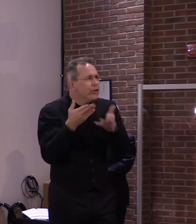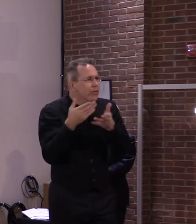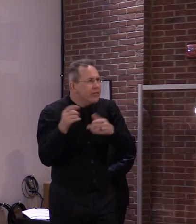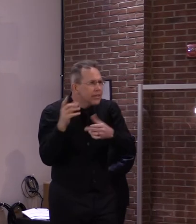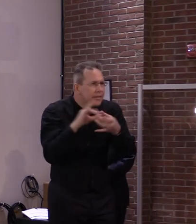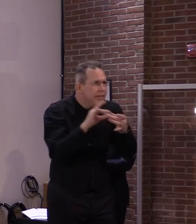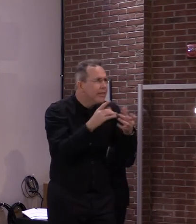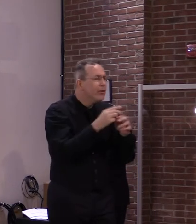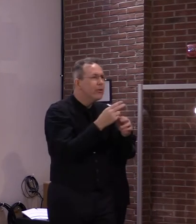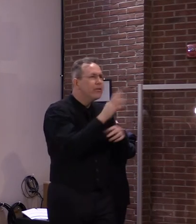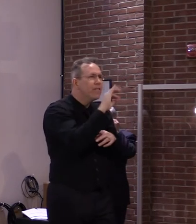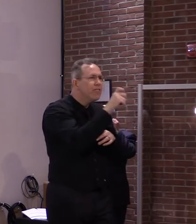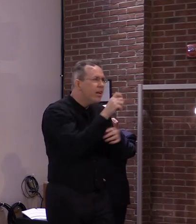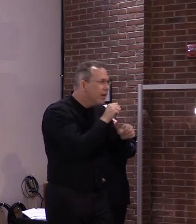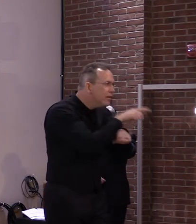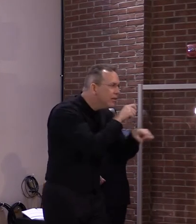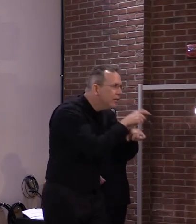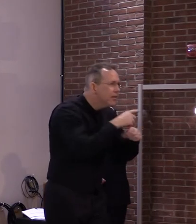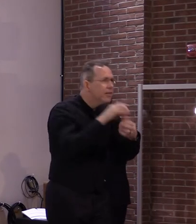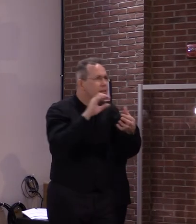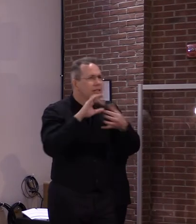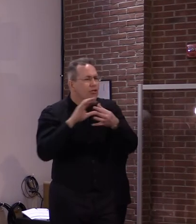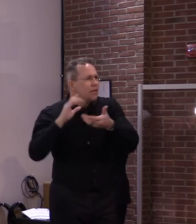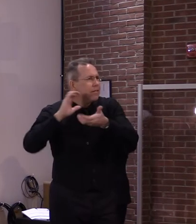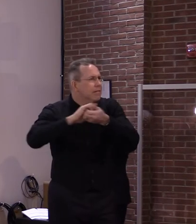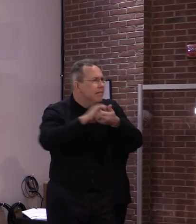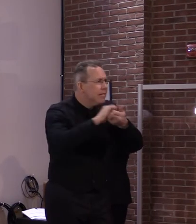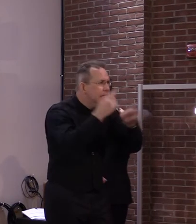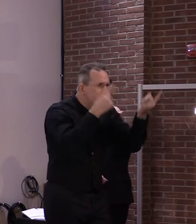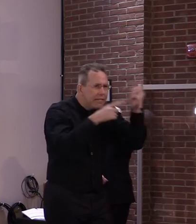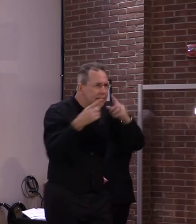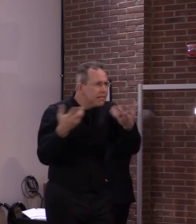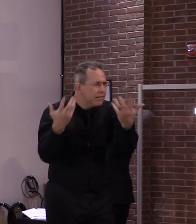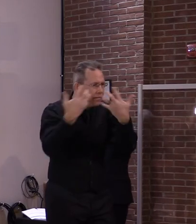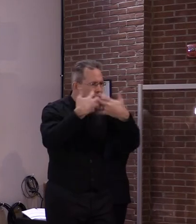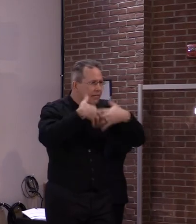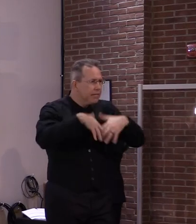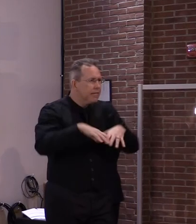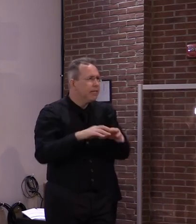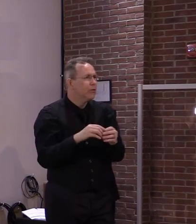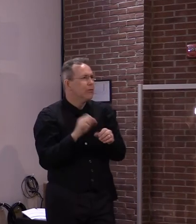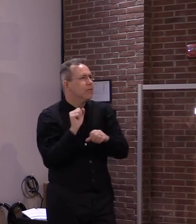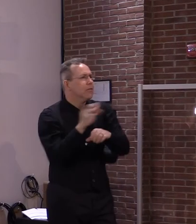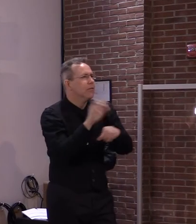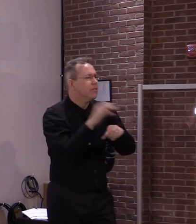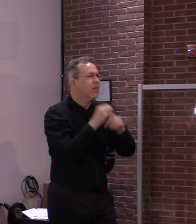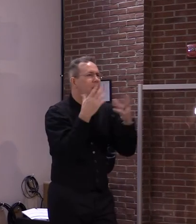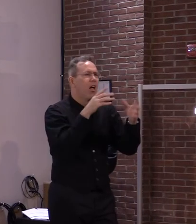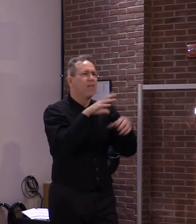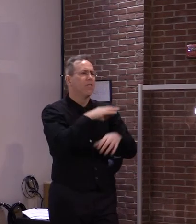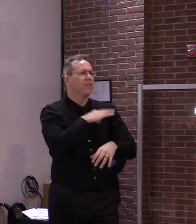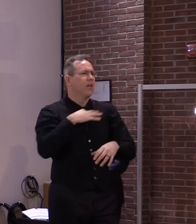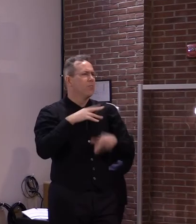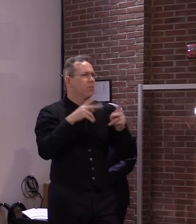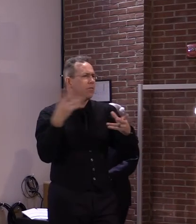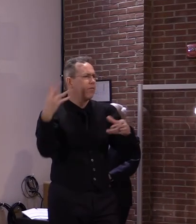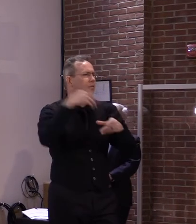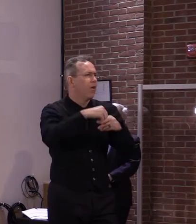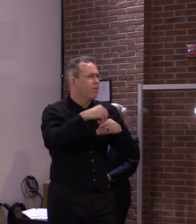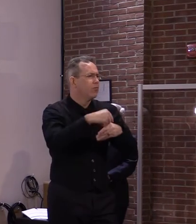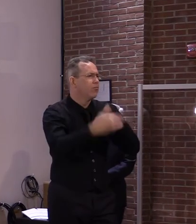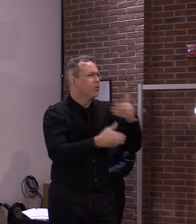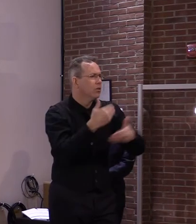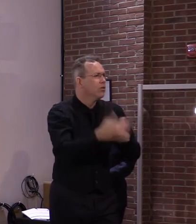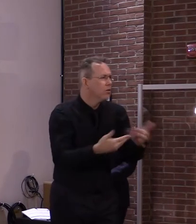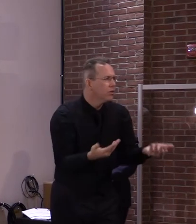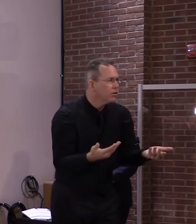to make sure that we get these out so there's a lot of hands touching this and so it's not the natural type of progression